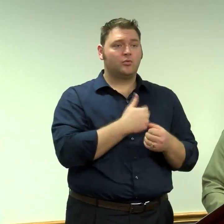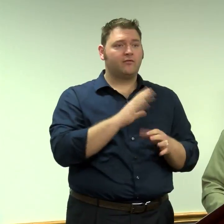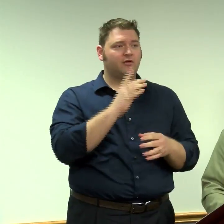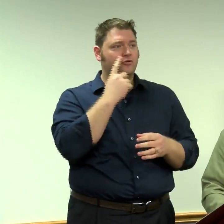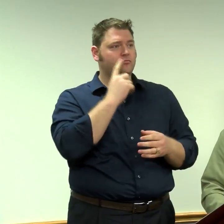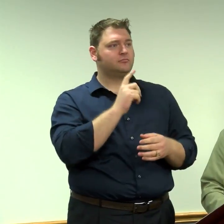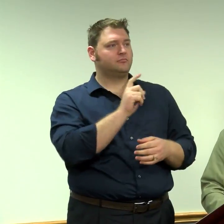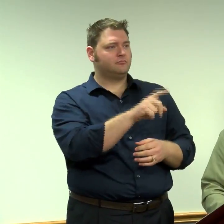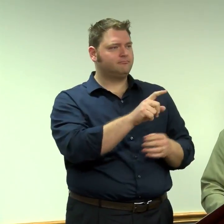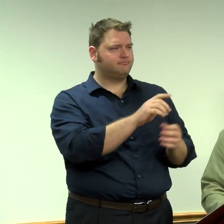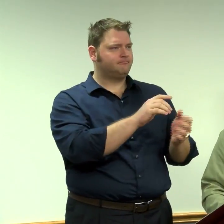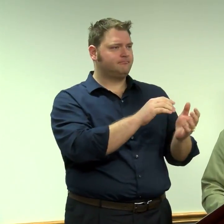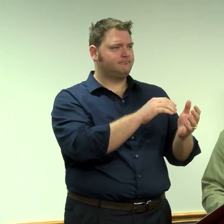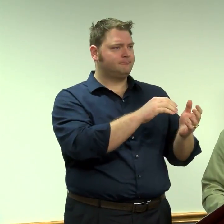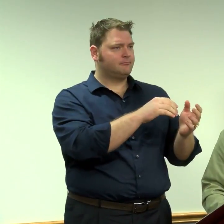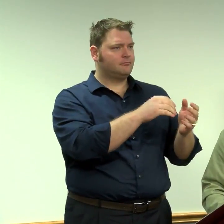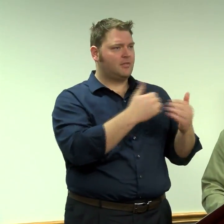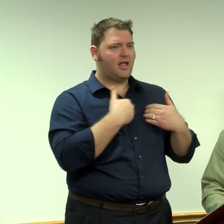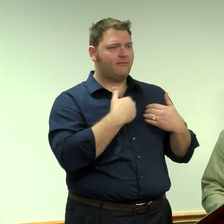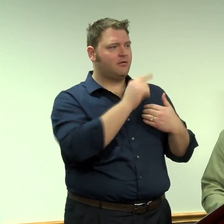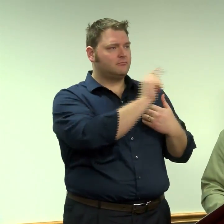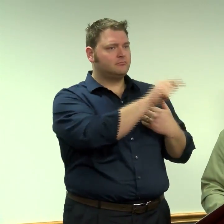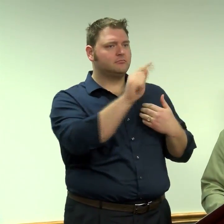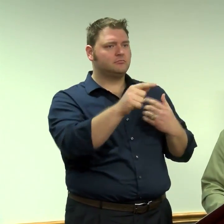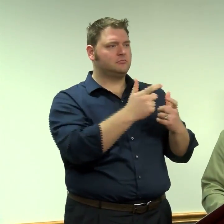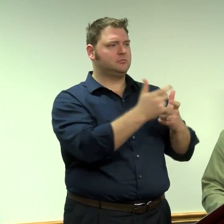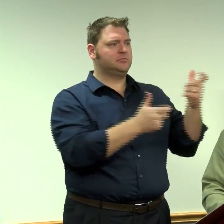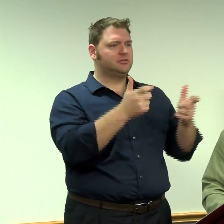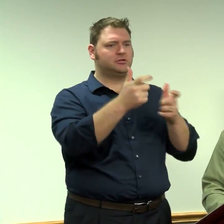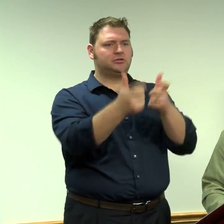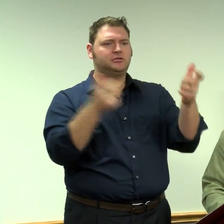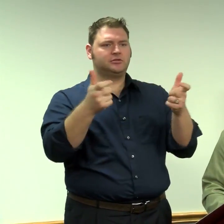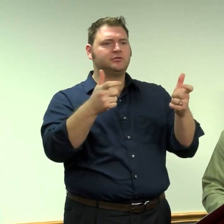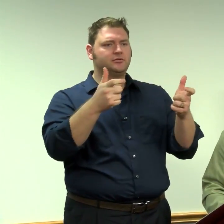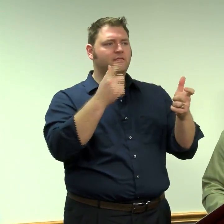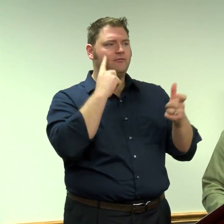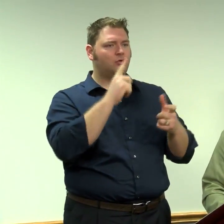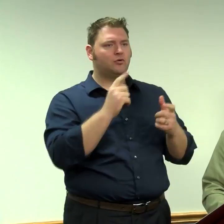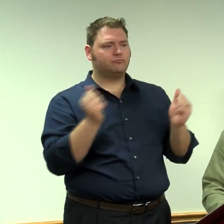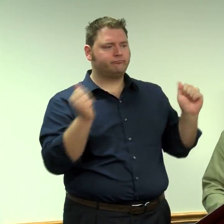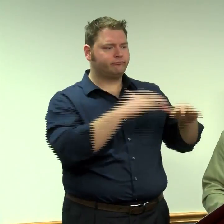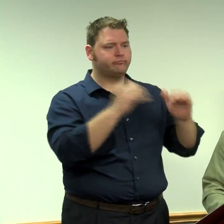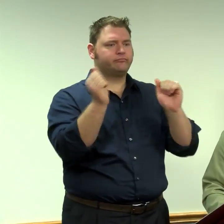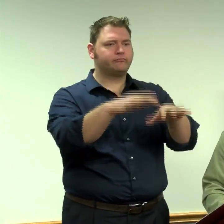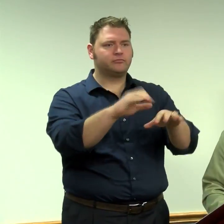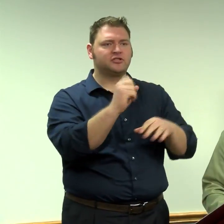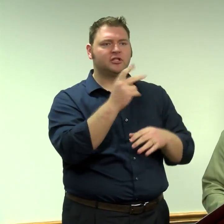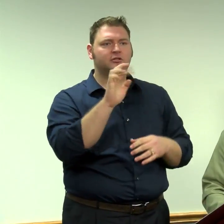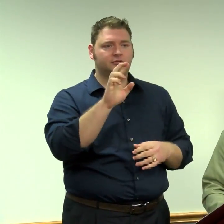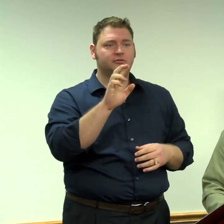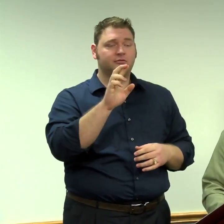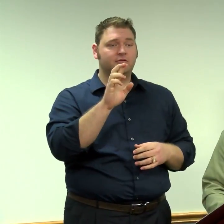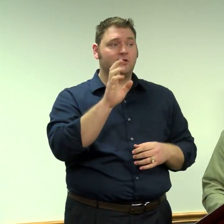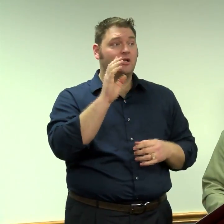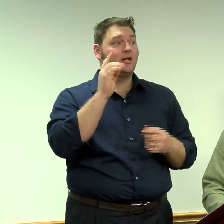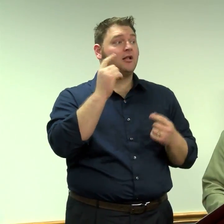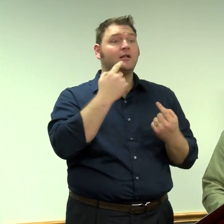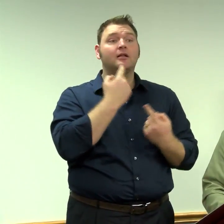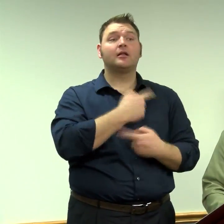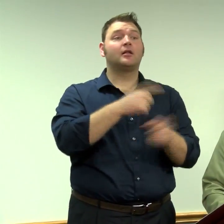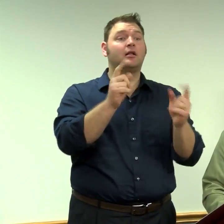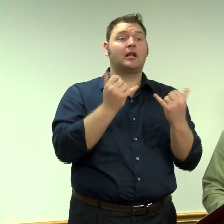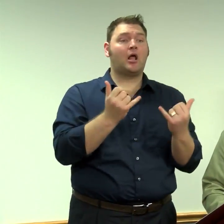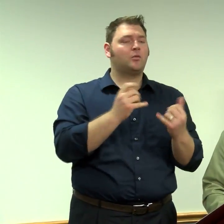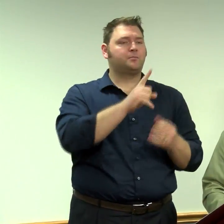mega shelters locations. I'm not going to announce it right at this time, but that announcement will be forthcoming. I want them to get set up